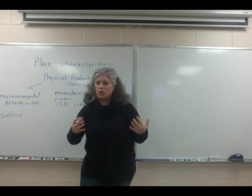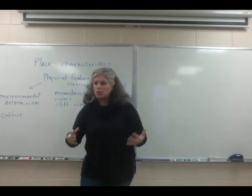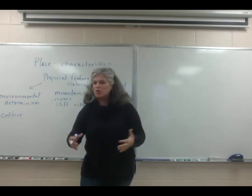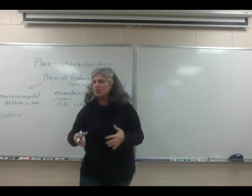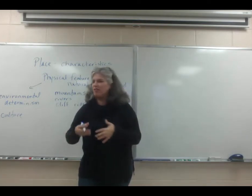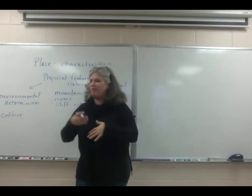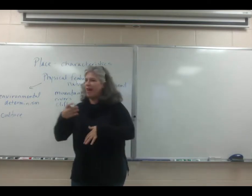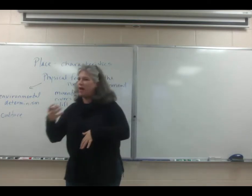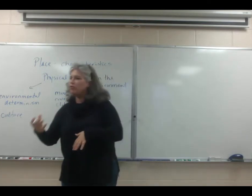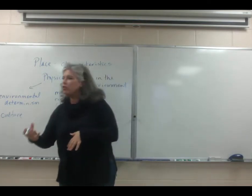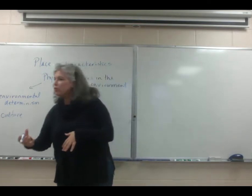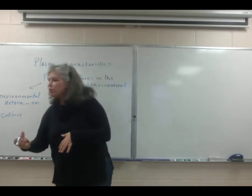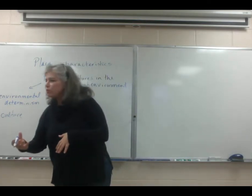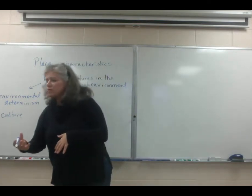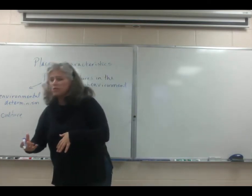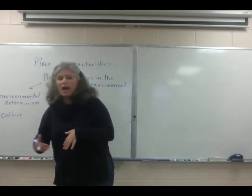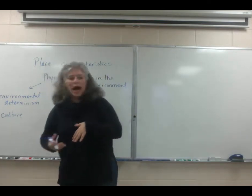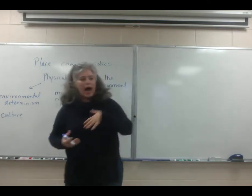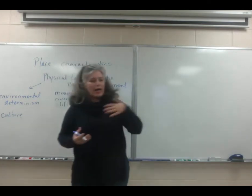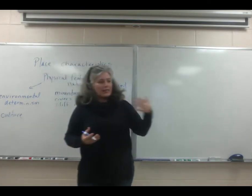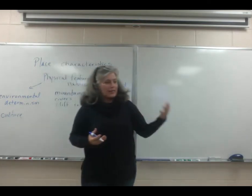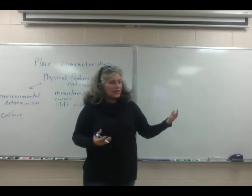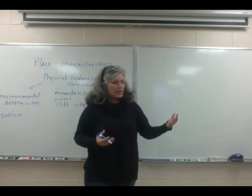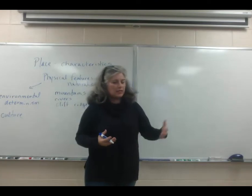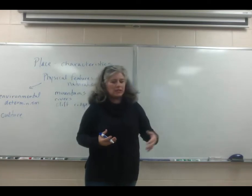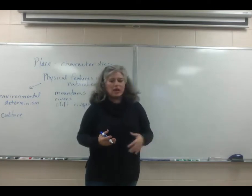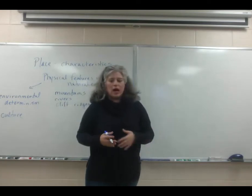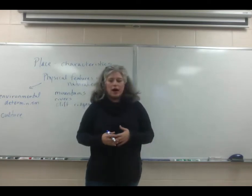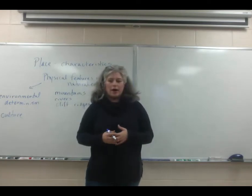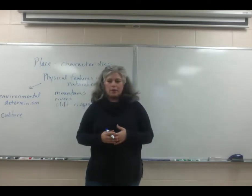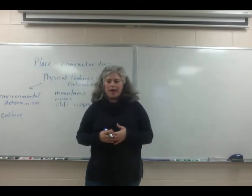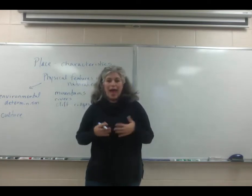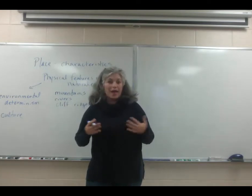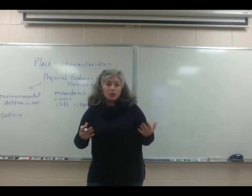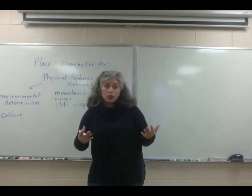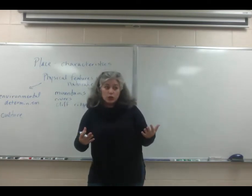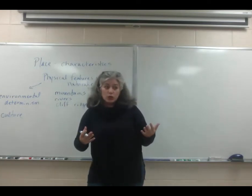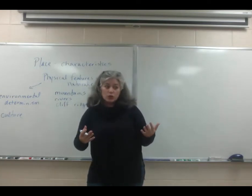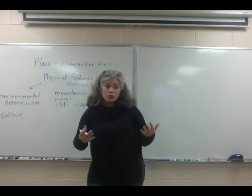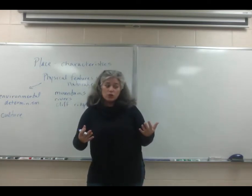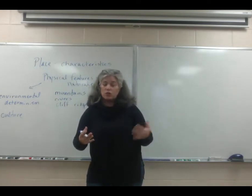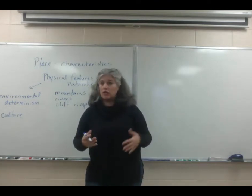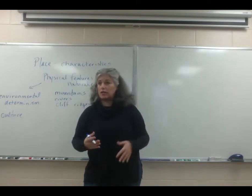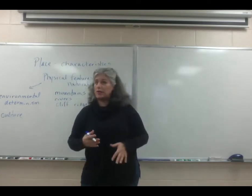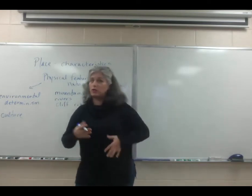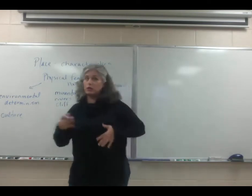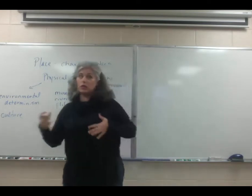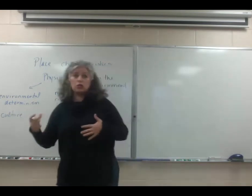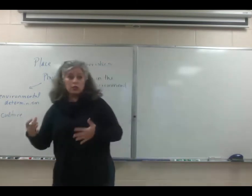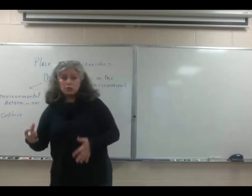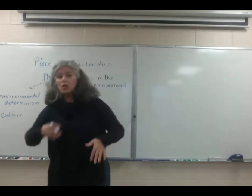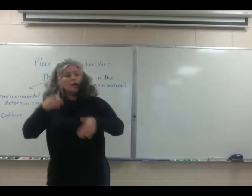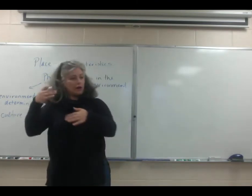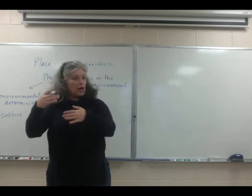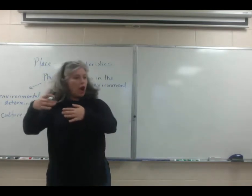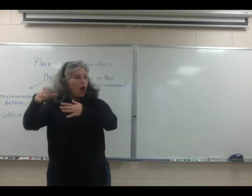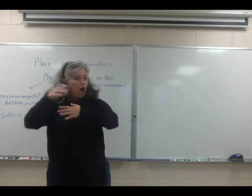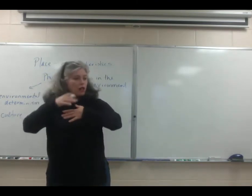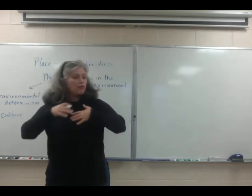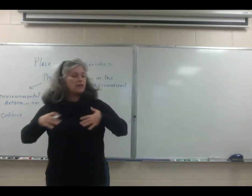traditions, values, ideas, attitudes, did I say traditions? All of these